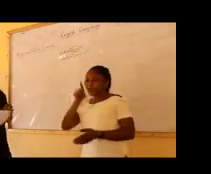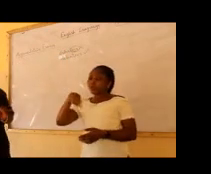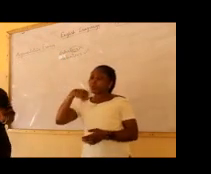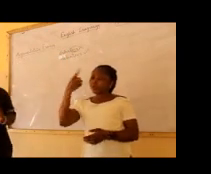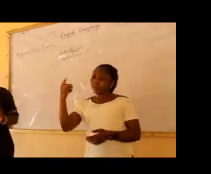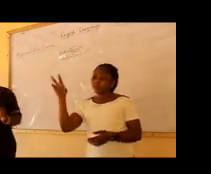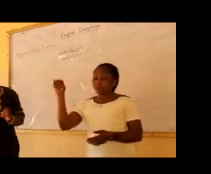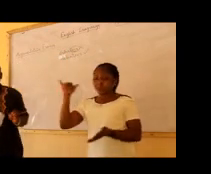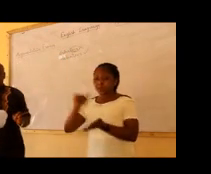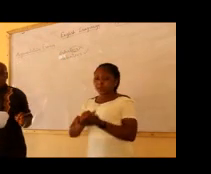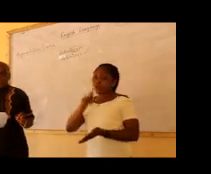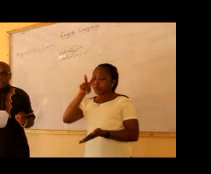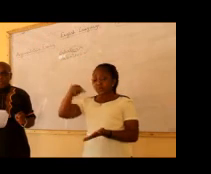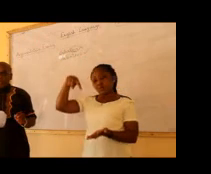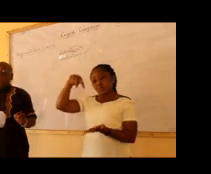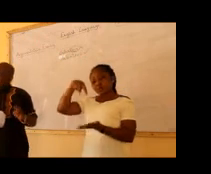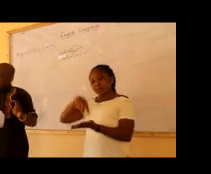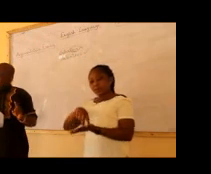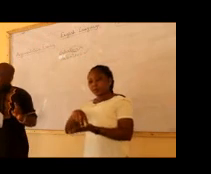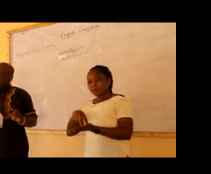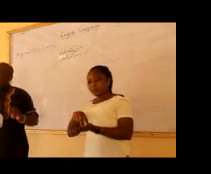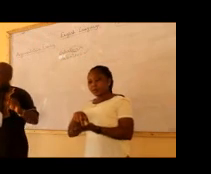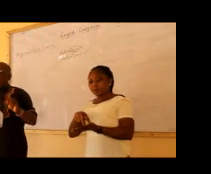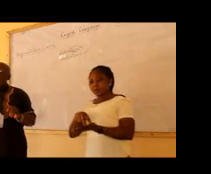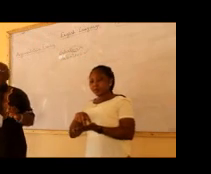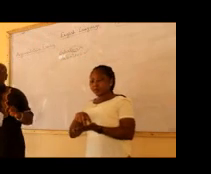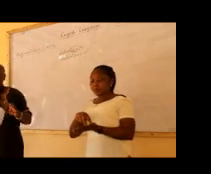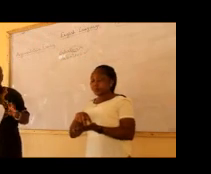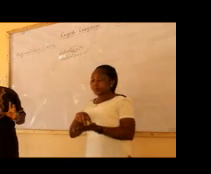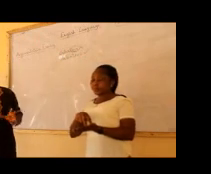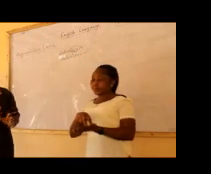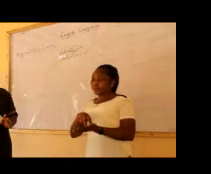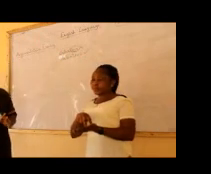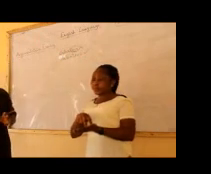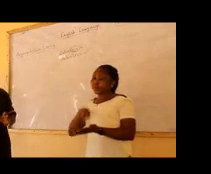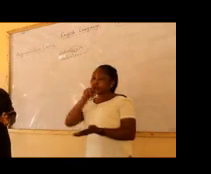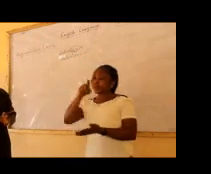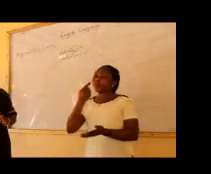to propose or oppose.